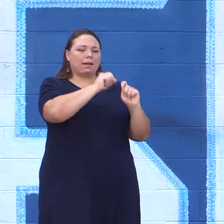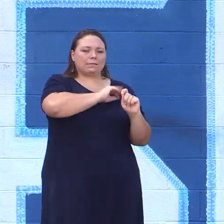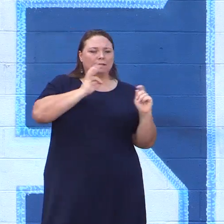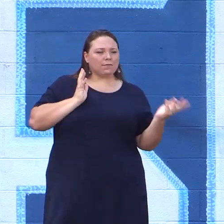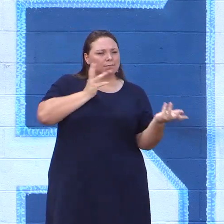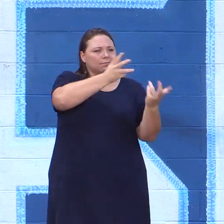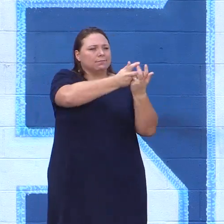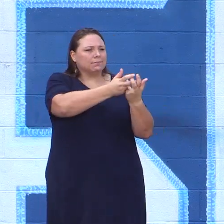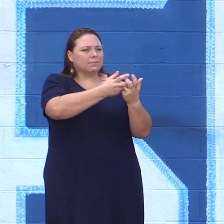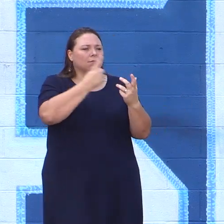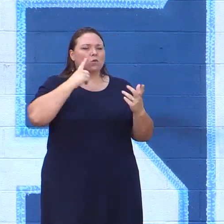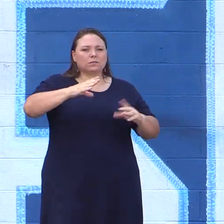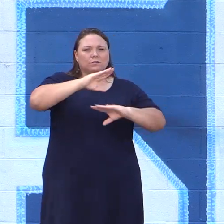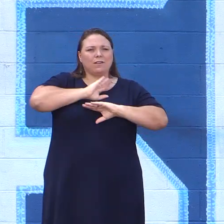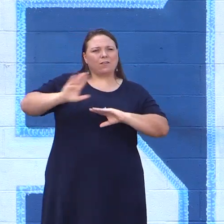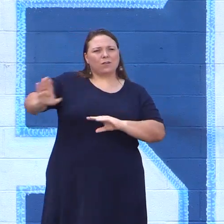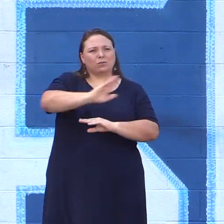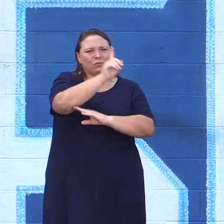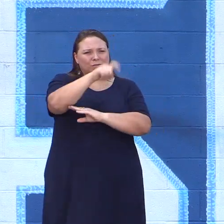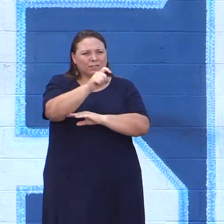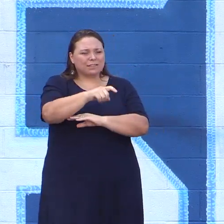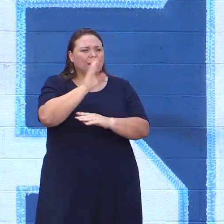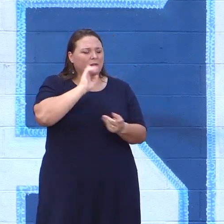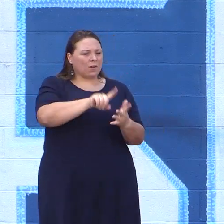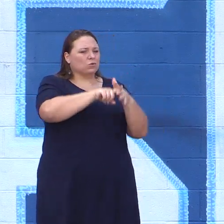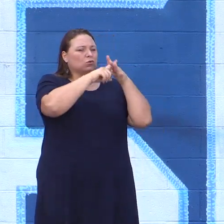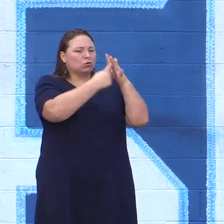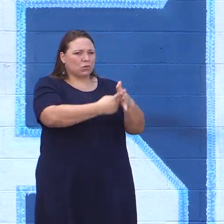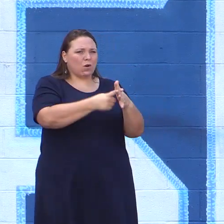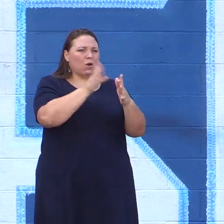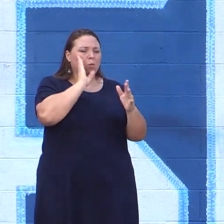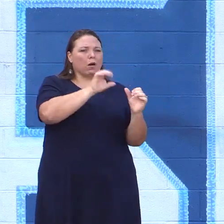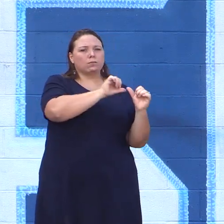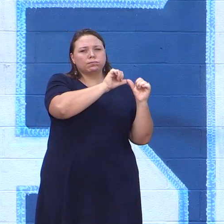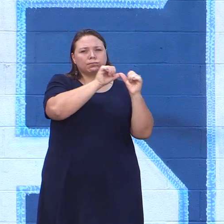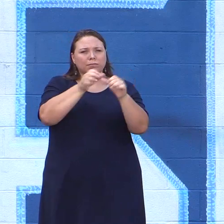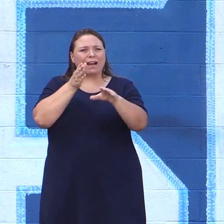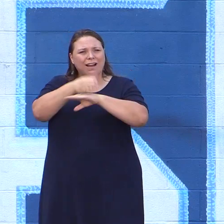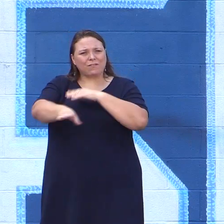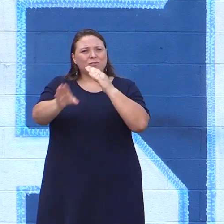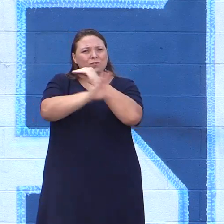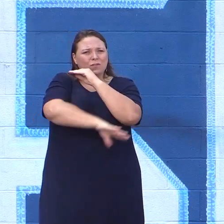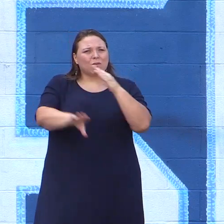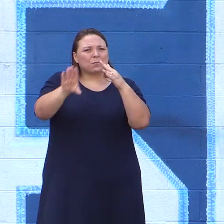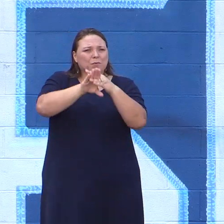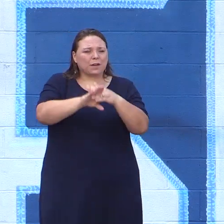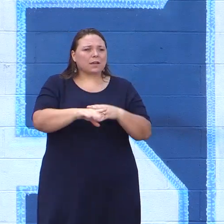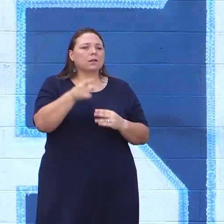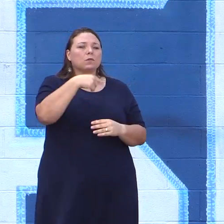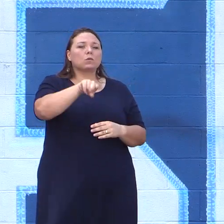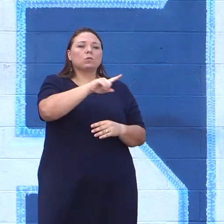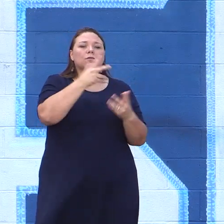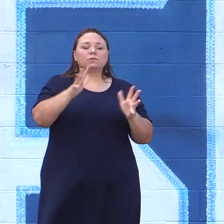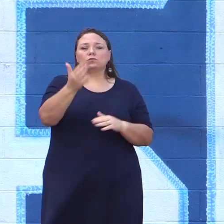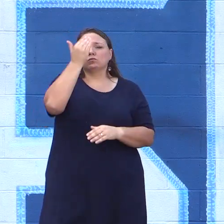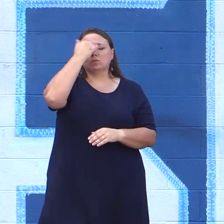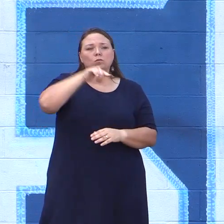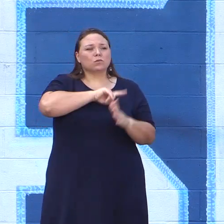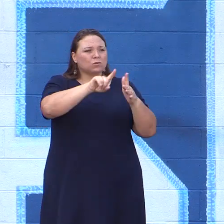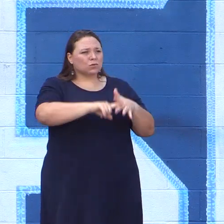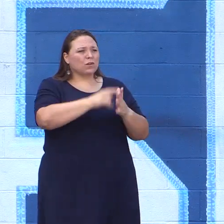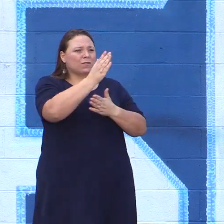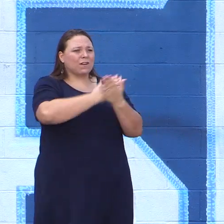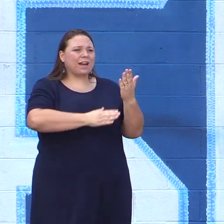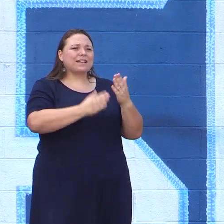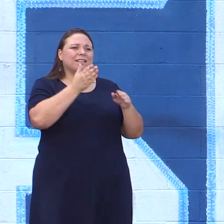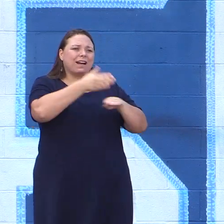meet the needs of our students and families. So that phase-in will continue actually after fall break. As we all are aware, we did start our phase-in